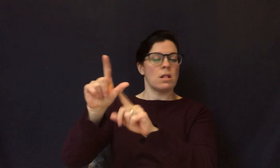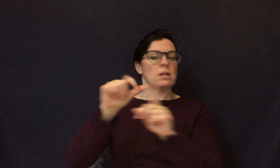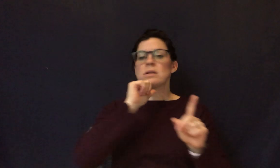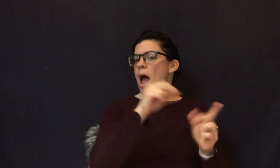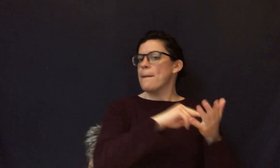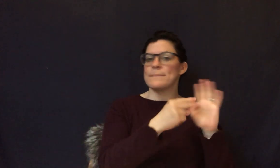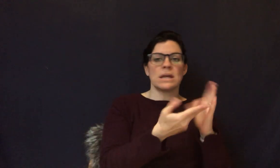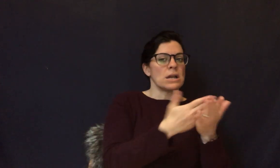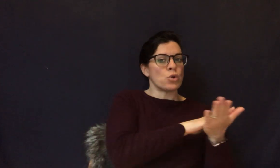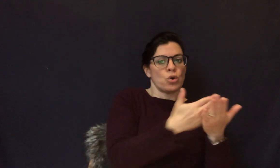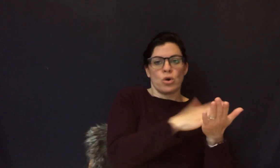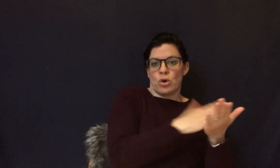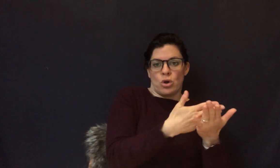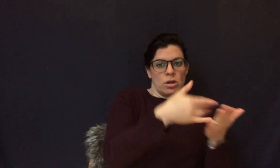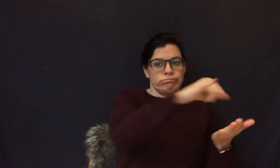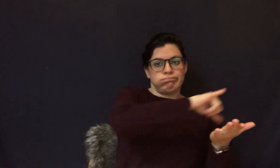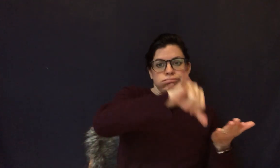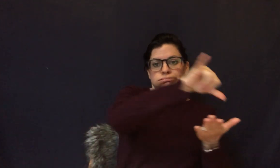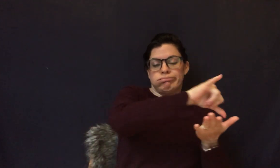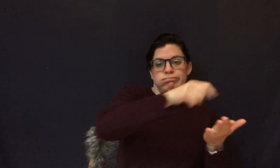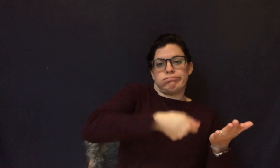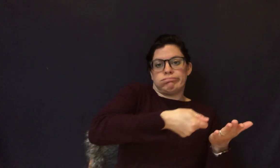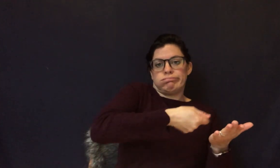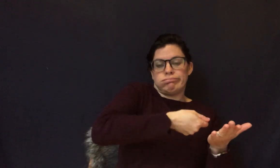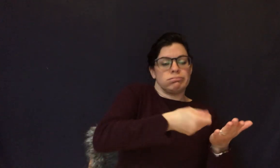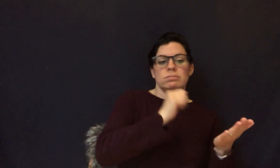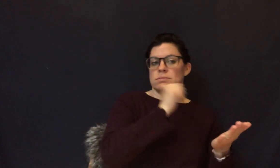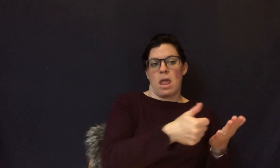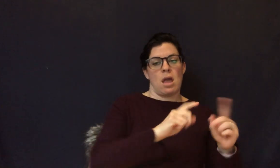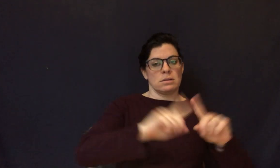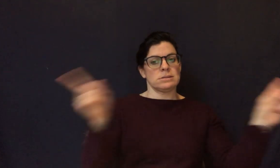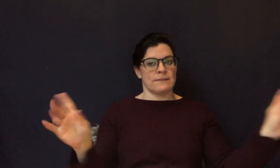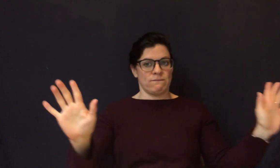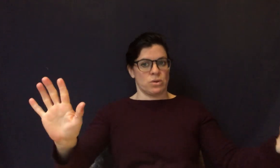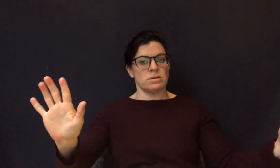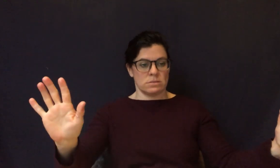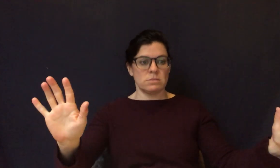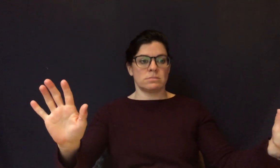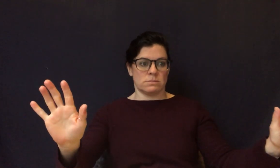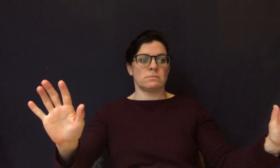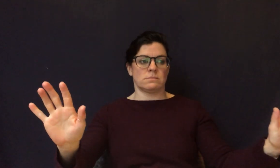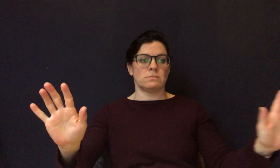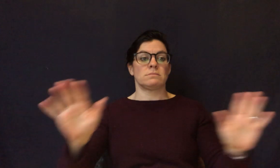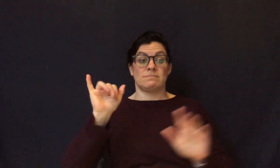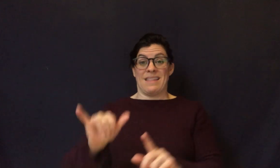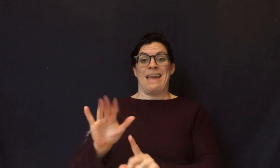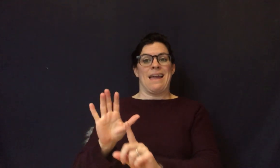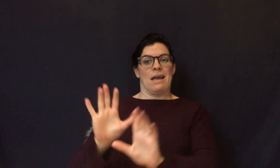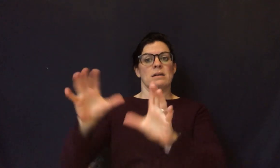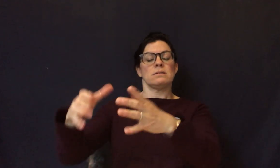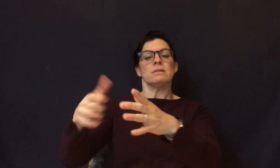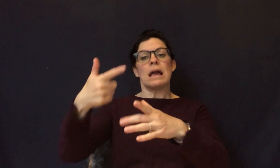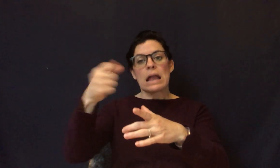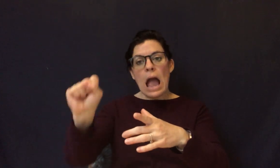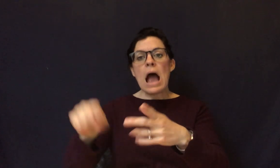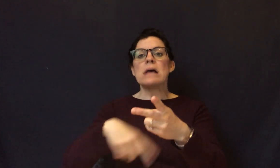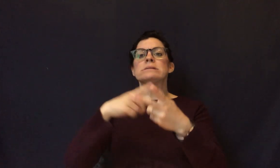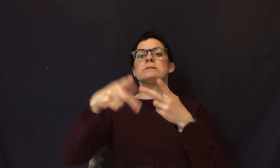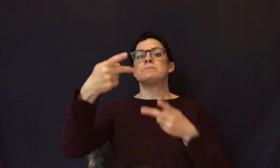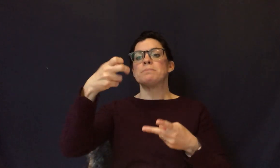the products that we use to clean oil-based paints. Okay. So these are Class B fires. All right. And to put them out, you